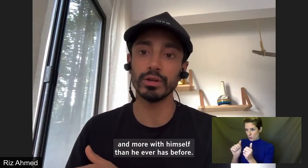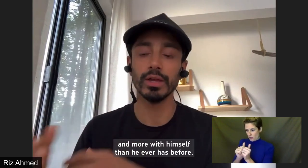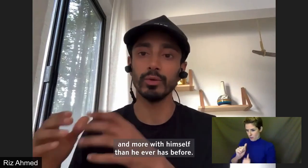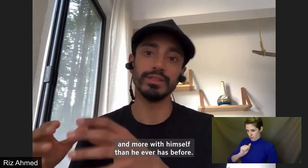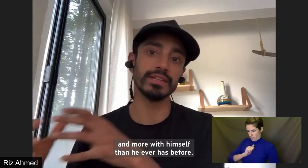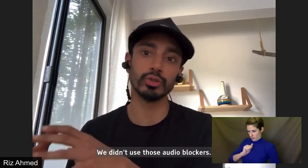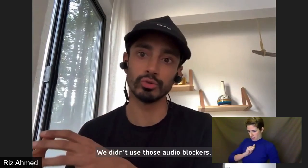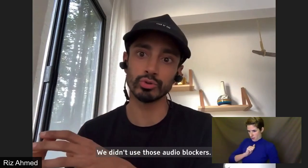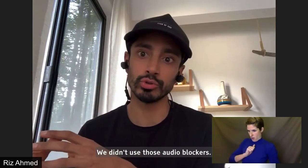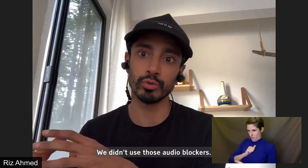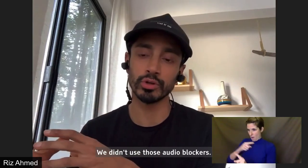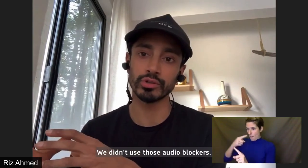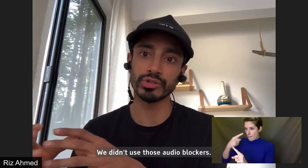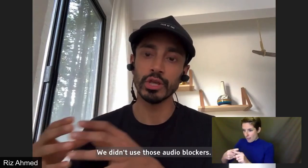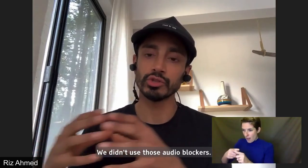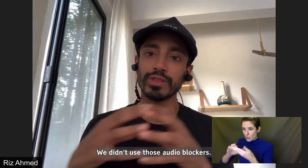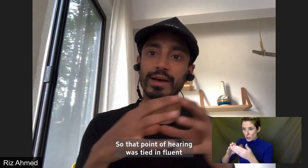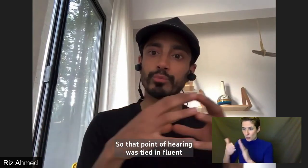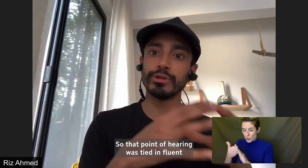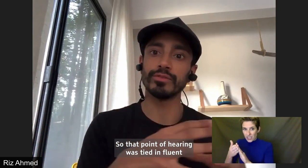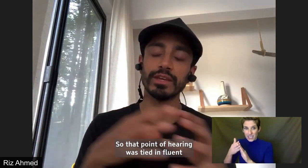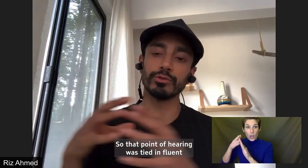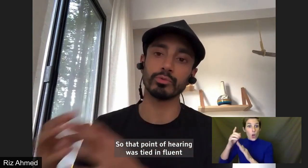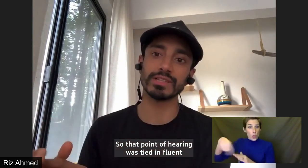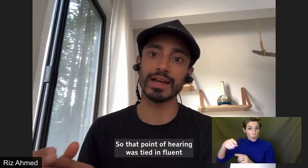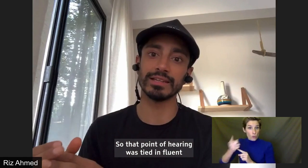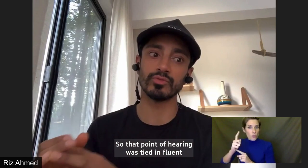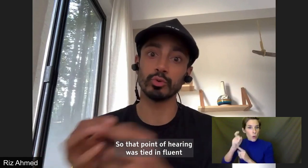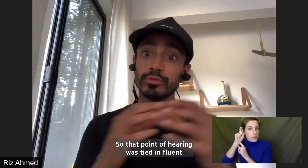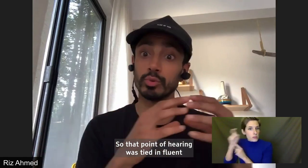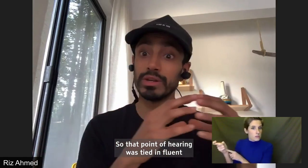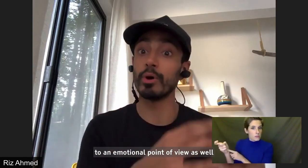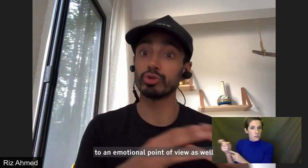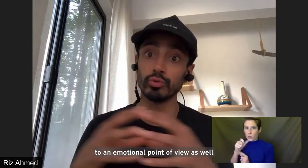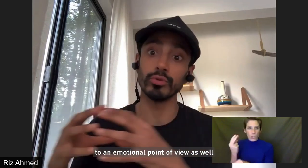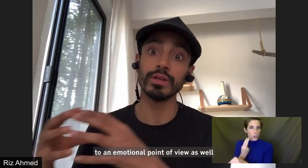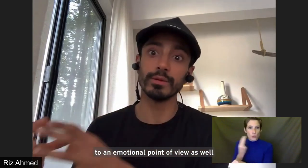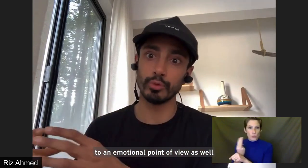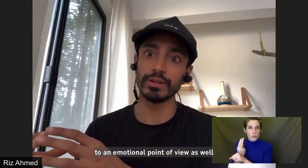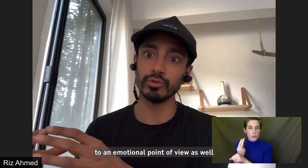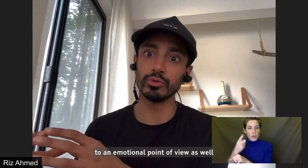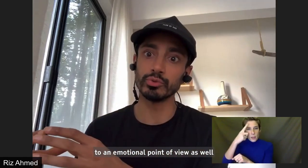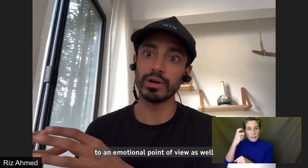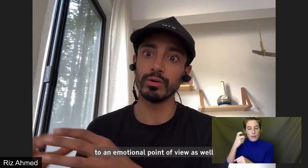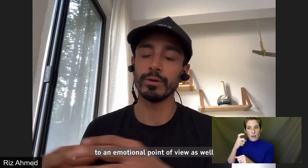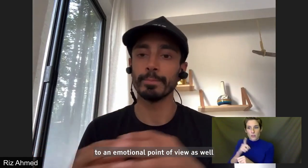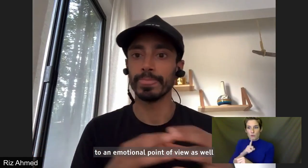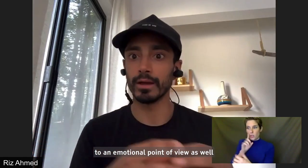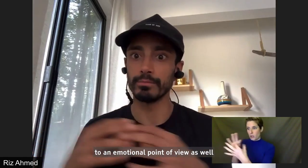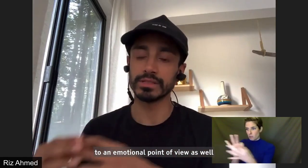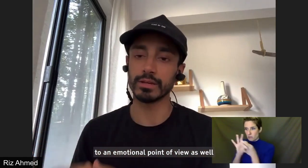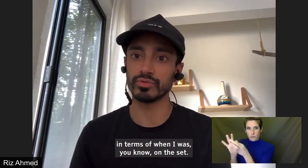he ever has before, we didn't use those audio blockers. So that point of hearing was tied in to an emotional point of view as